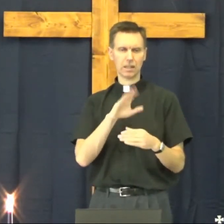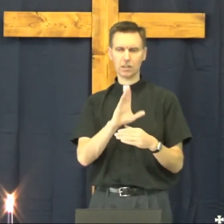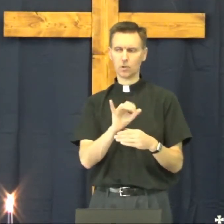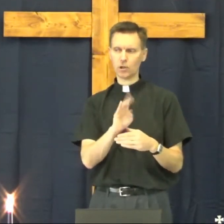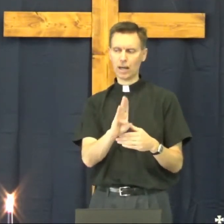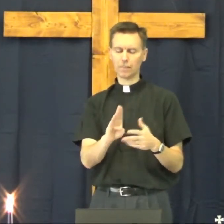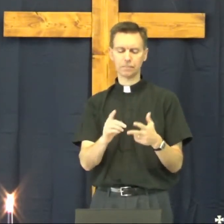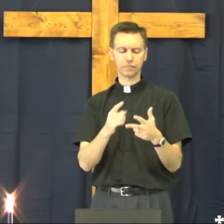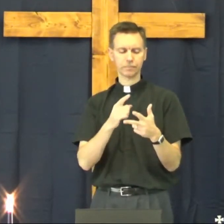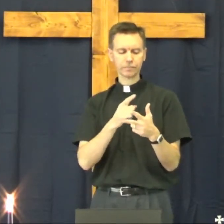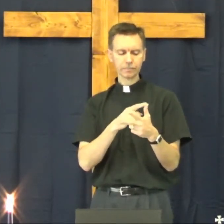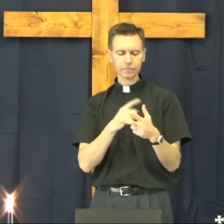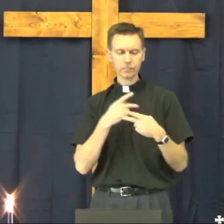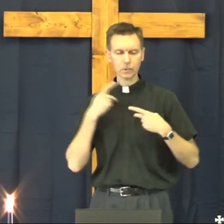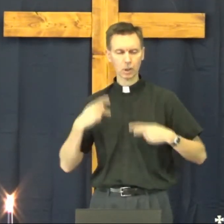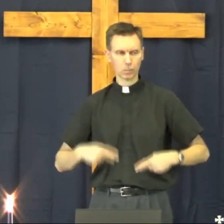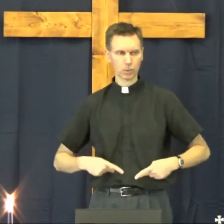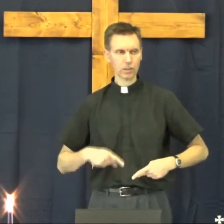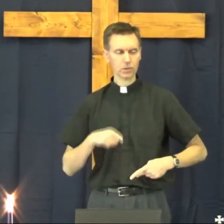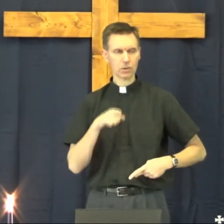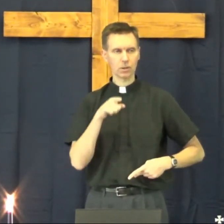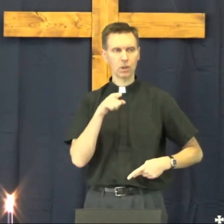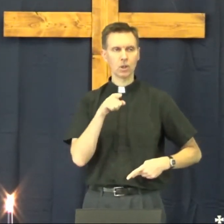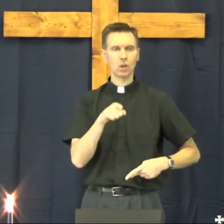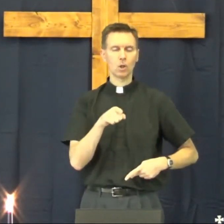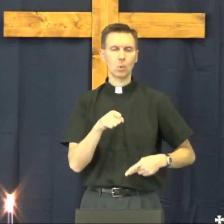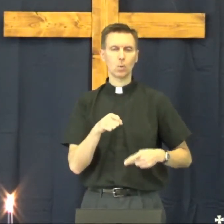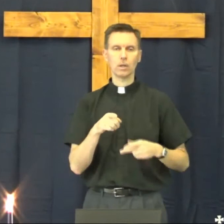his job. A priest would